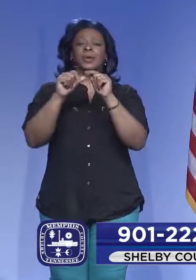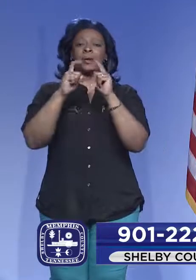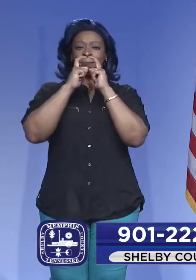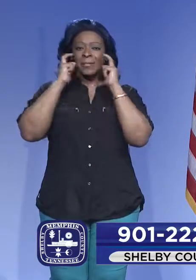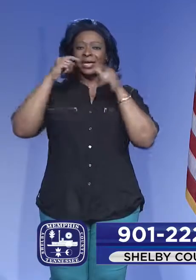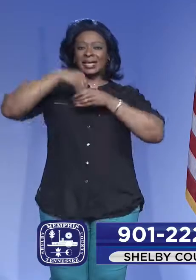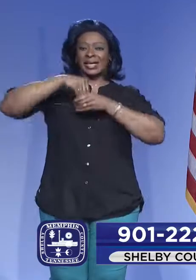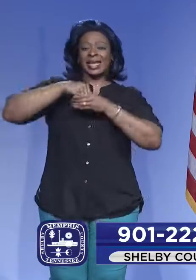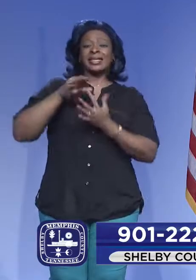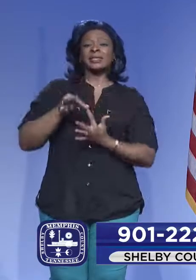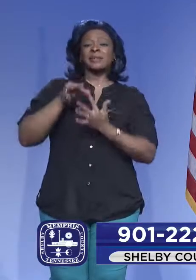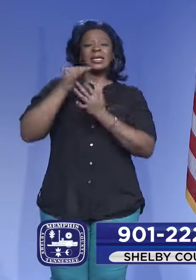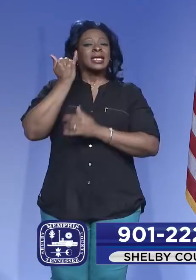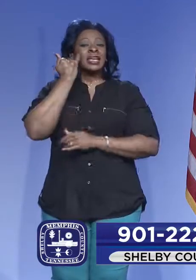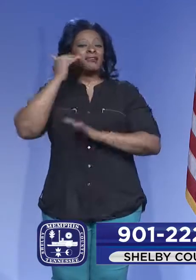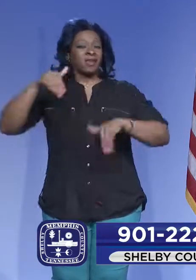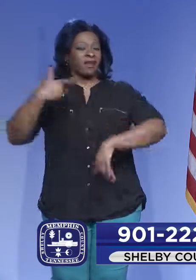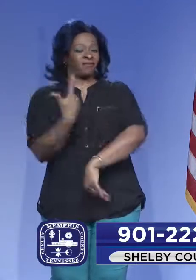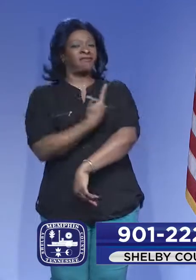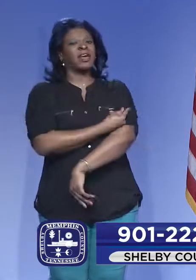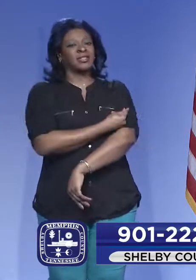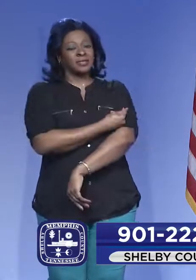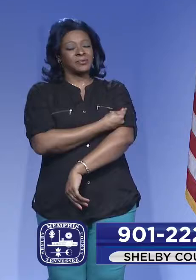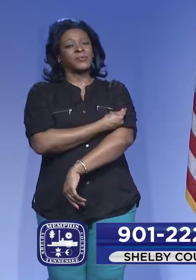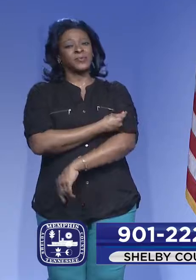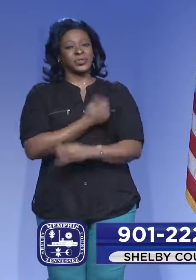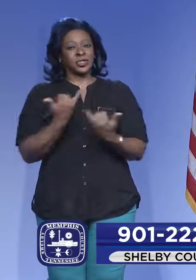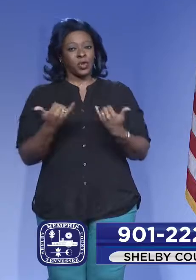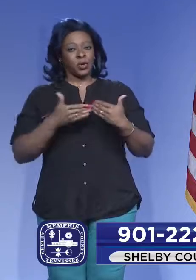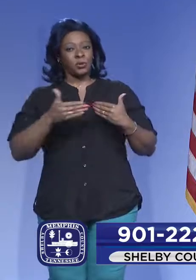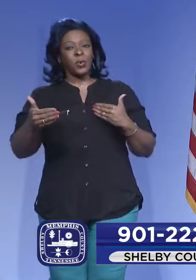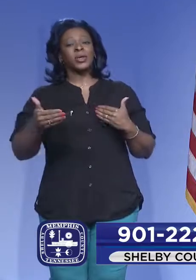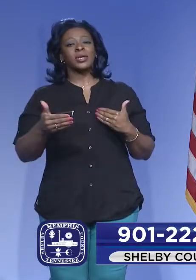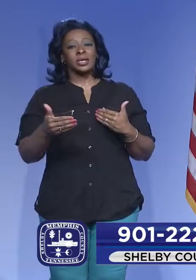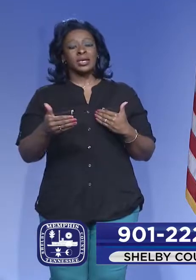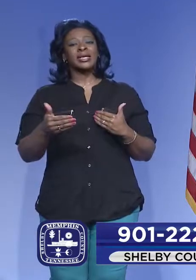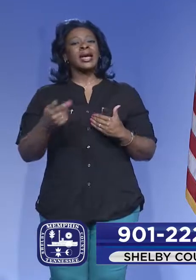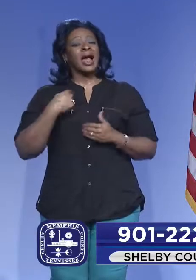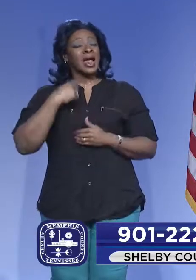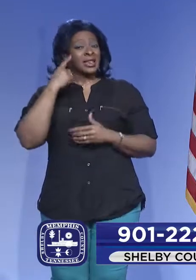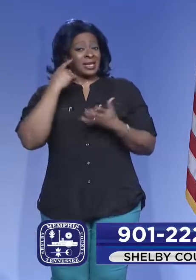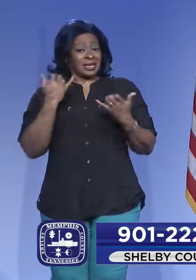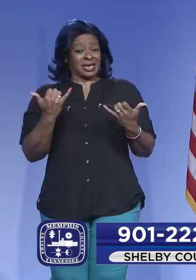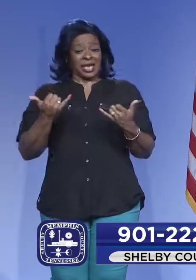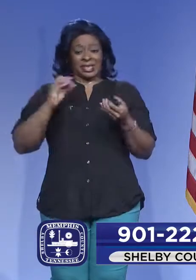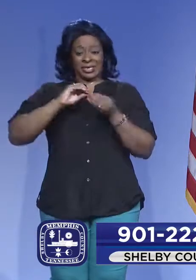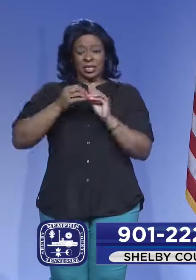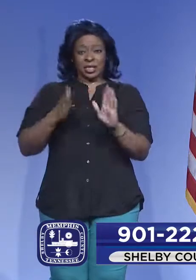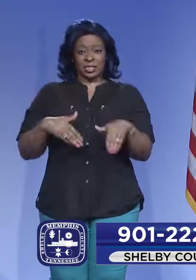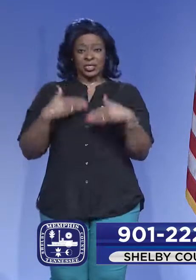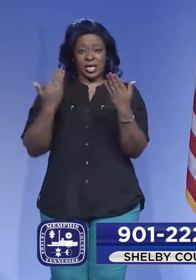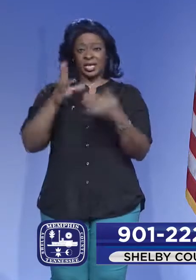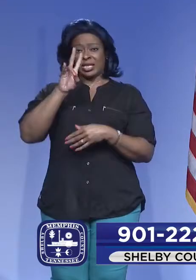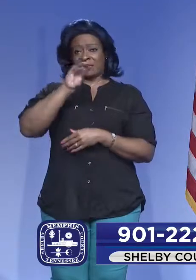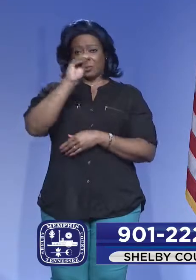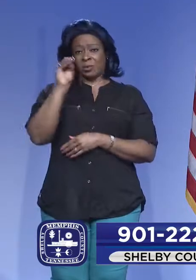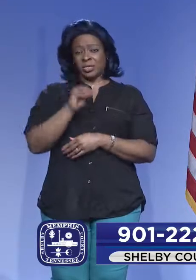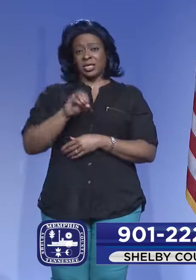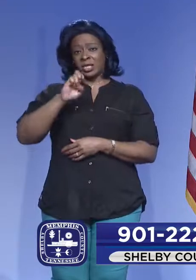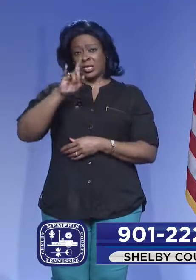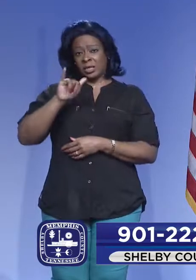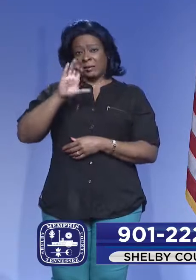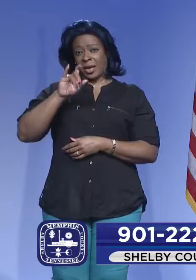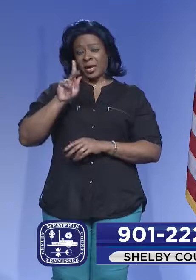indoors, particularly if they're not vaccinated at this point. Although I think now the data suggesting 70% of Shelby